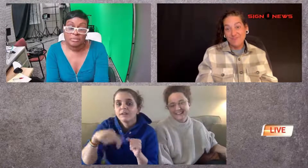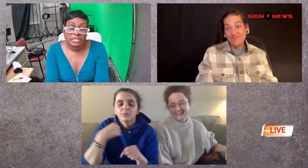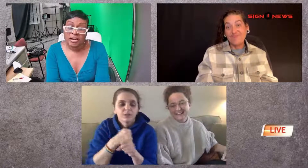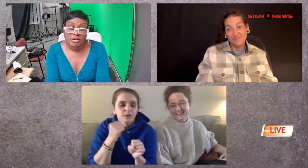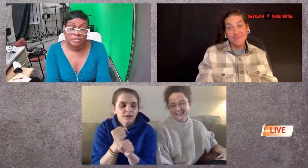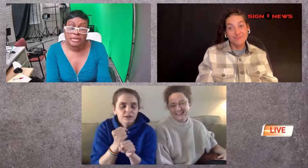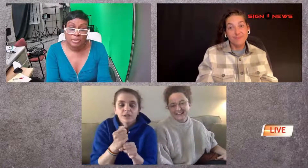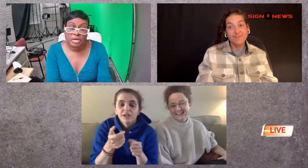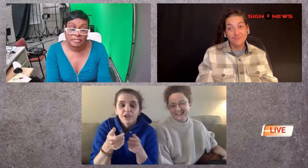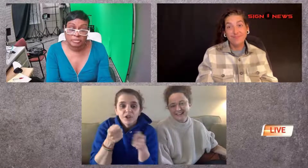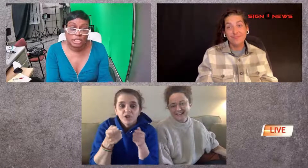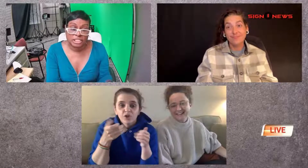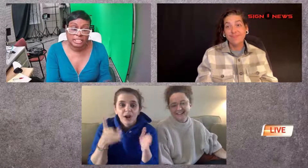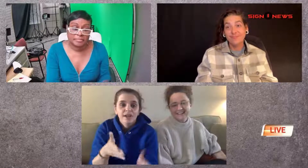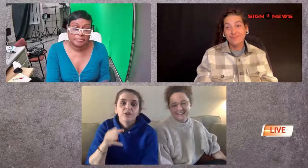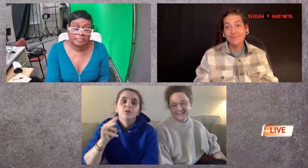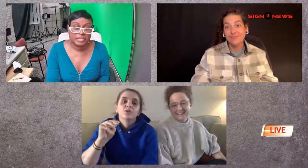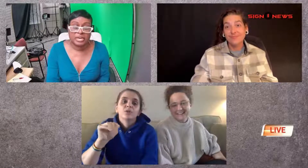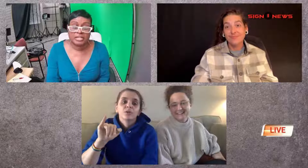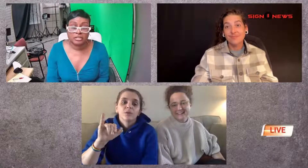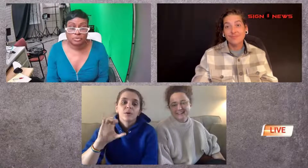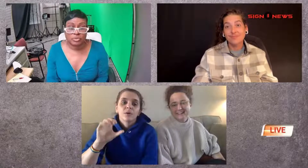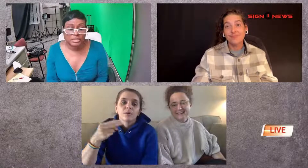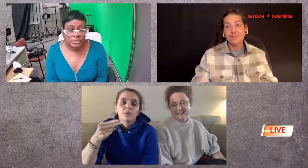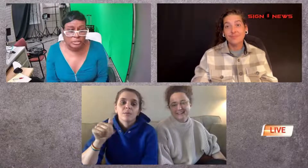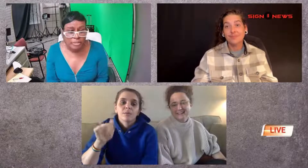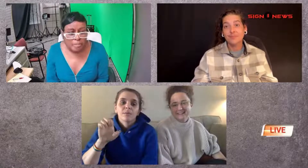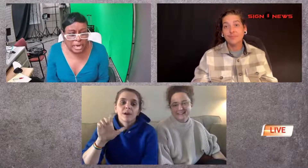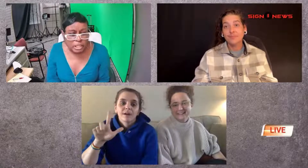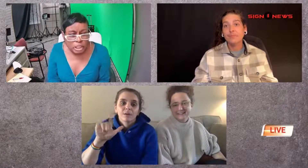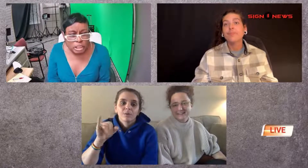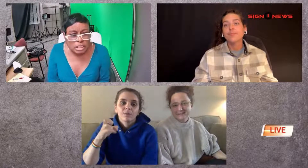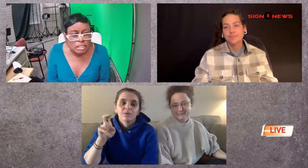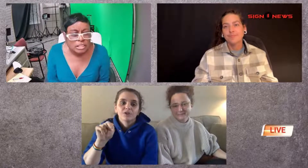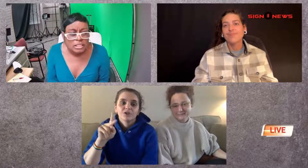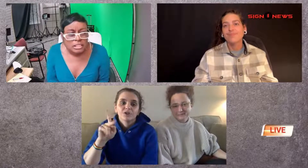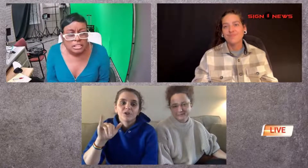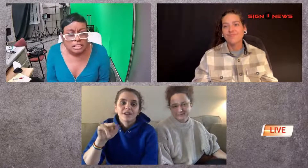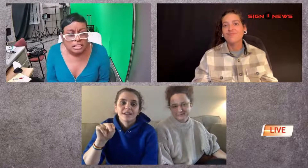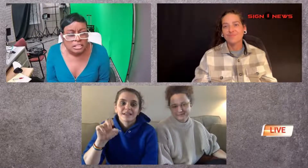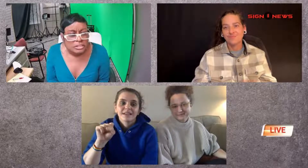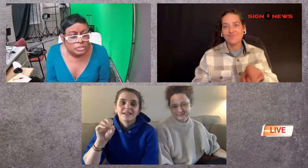I'm really honored to be a part of this project. The director, Michael